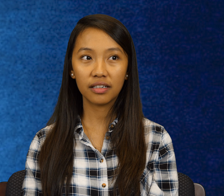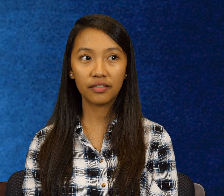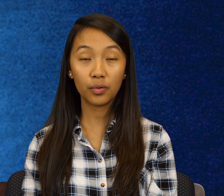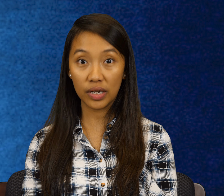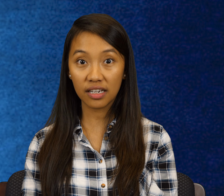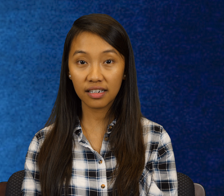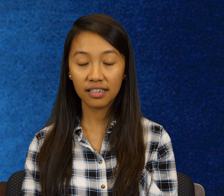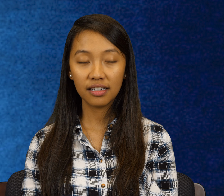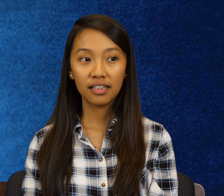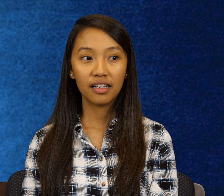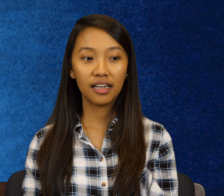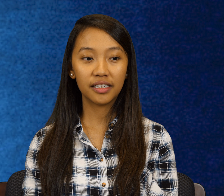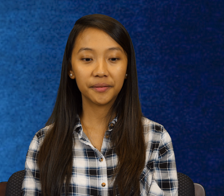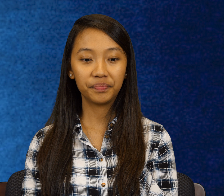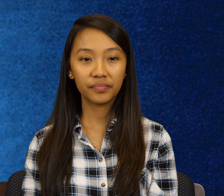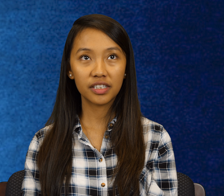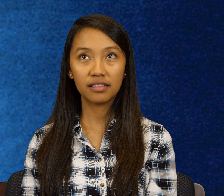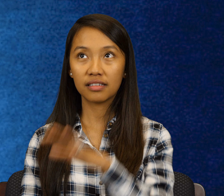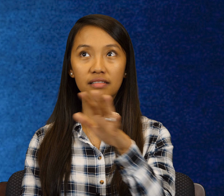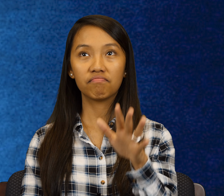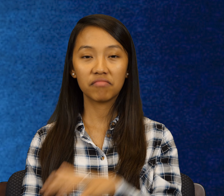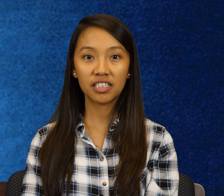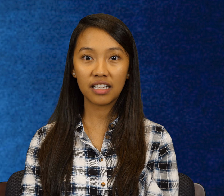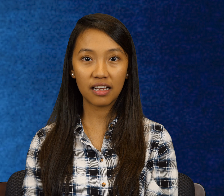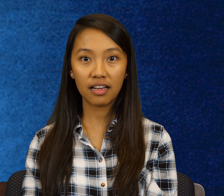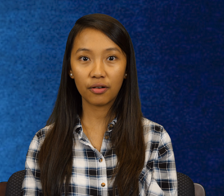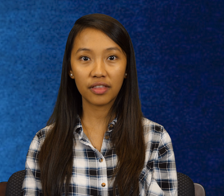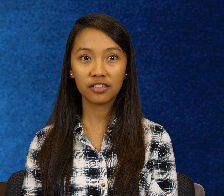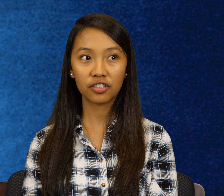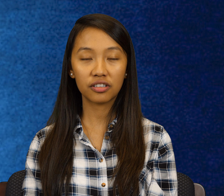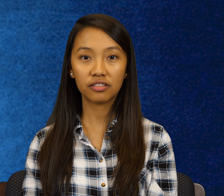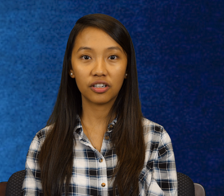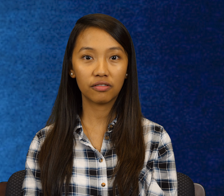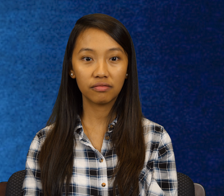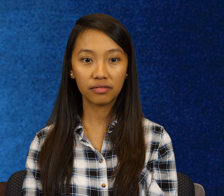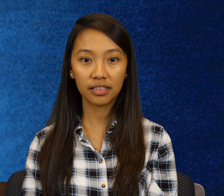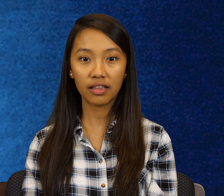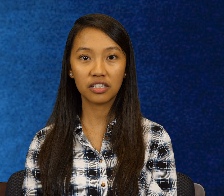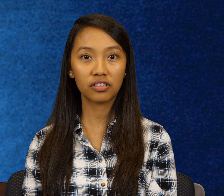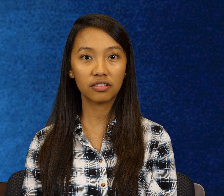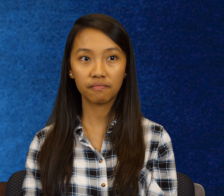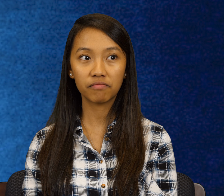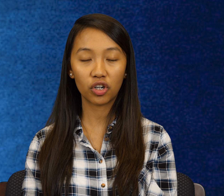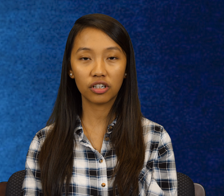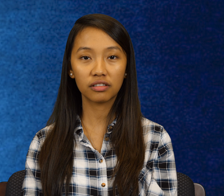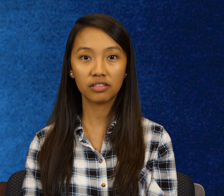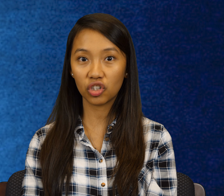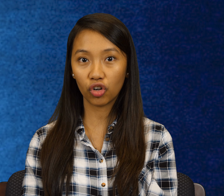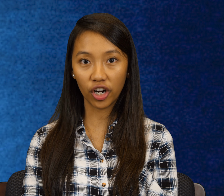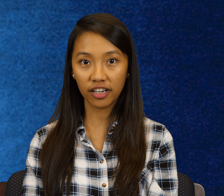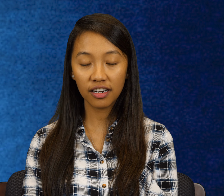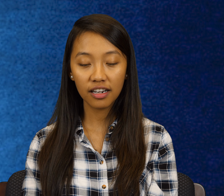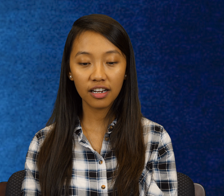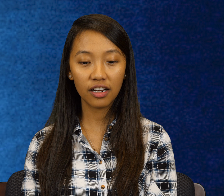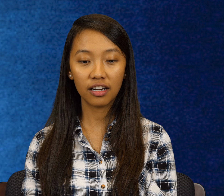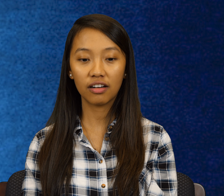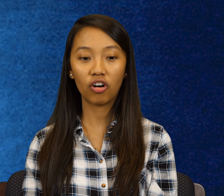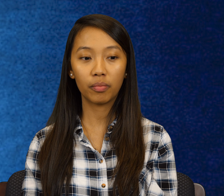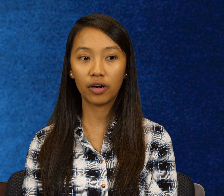every week to see how things are, that things are still good in our